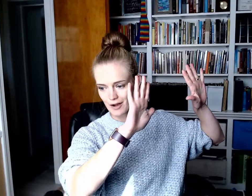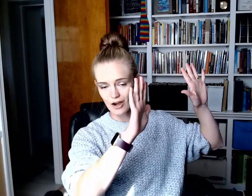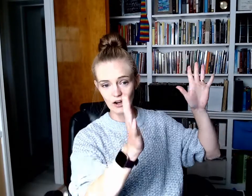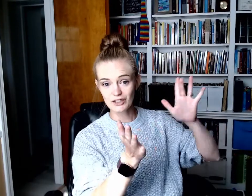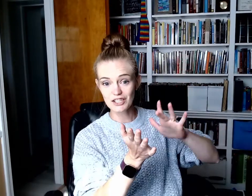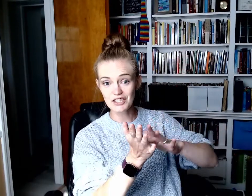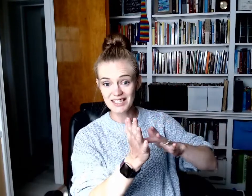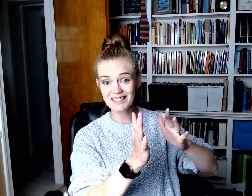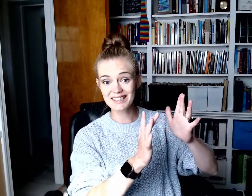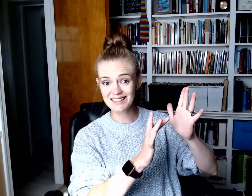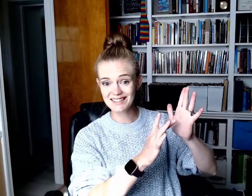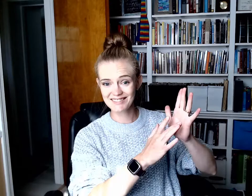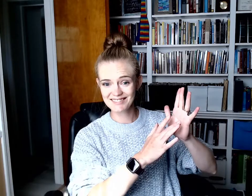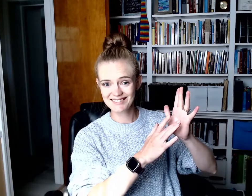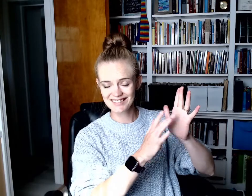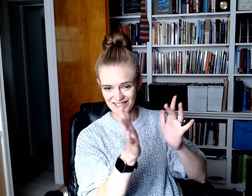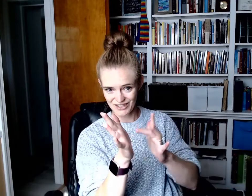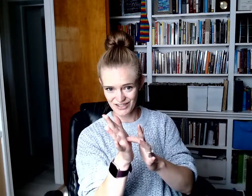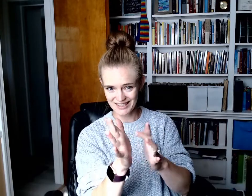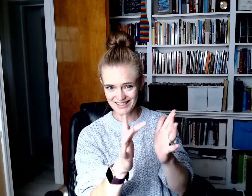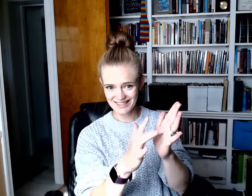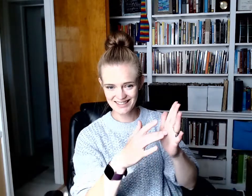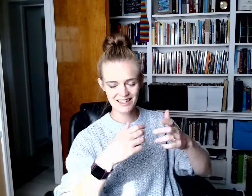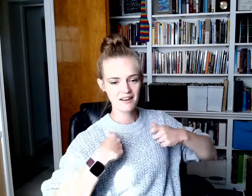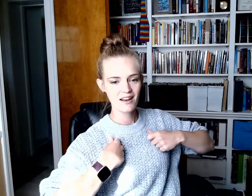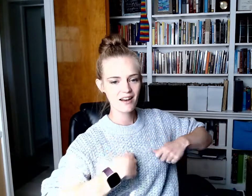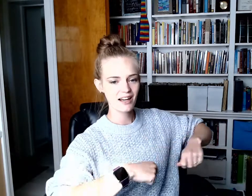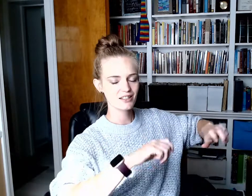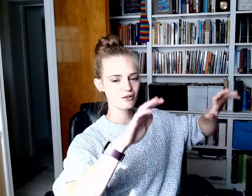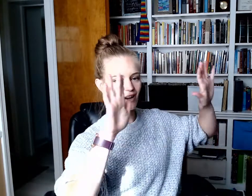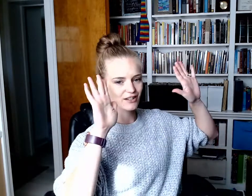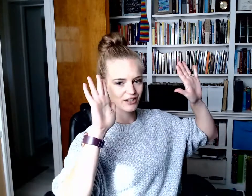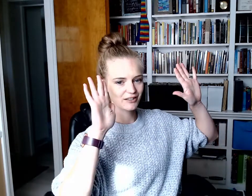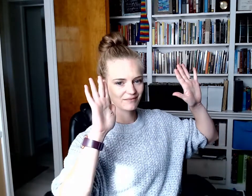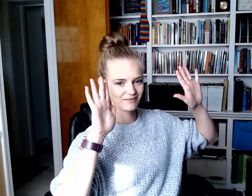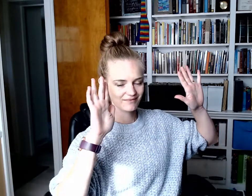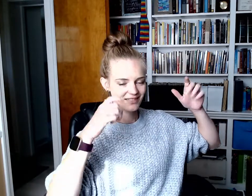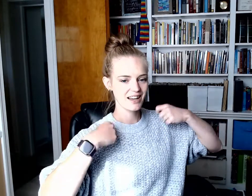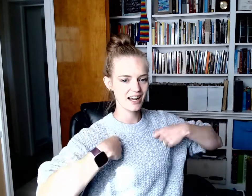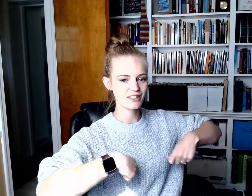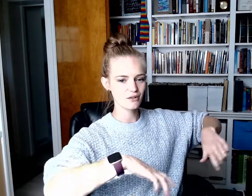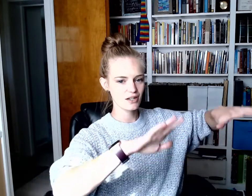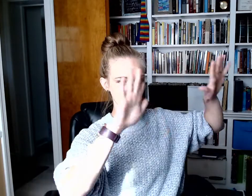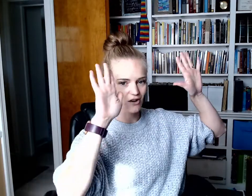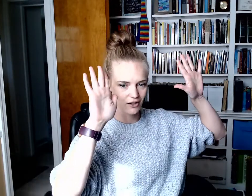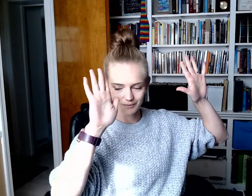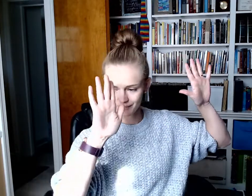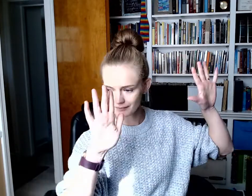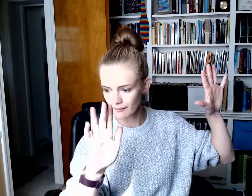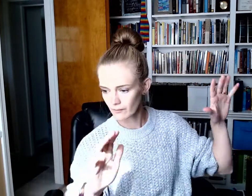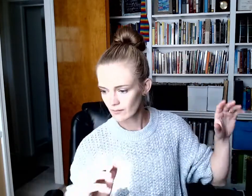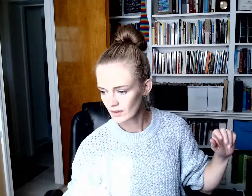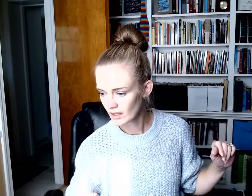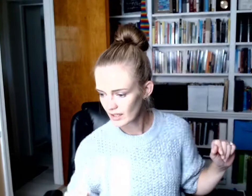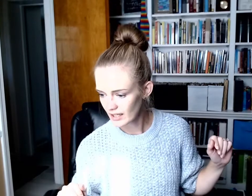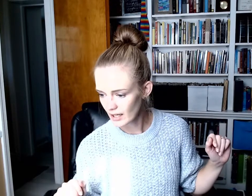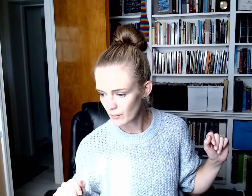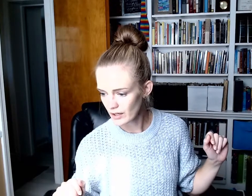all to Jesus. Jesus, I surrender. I surrender all. And then we are going